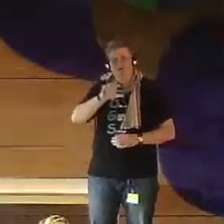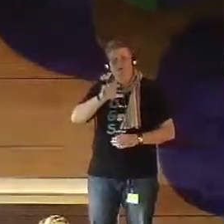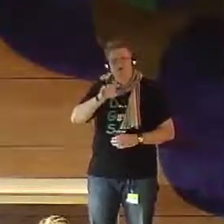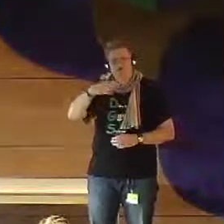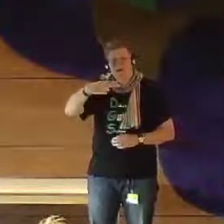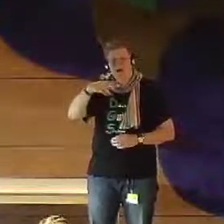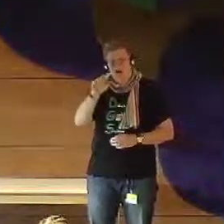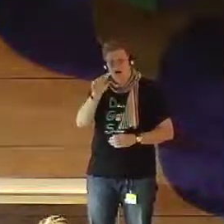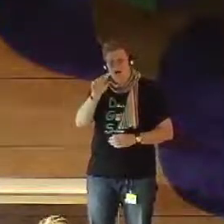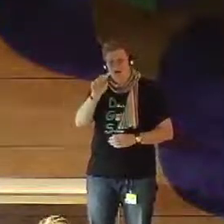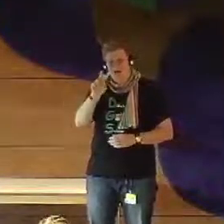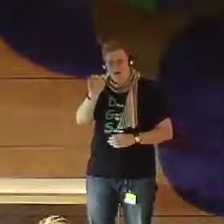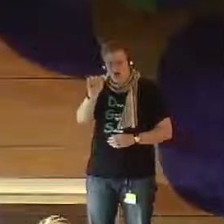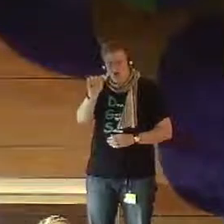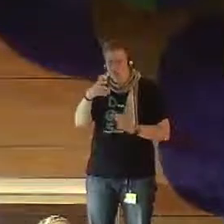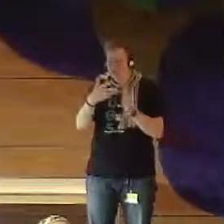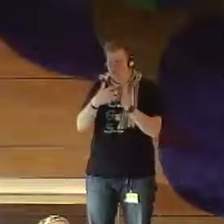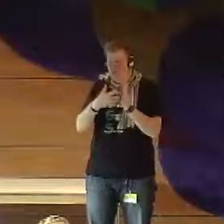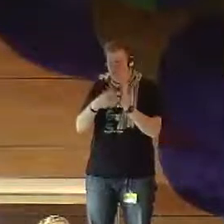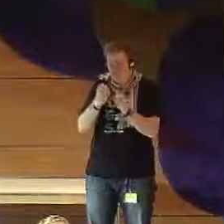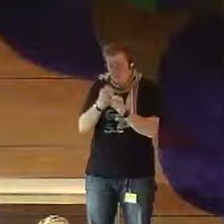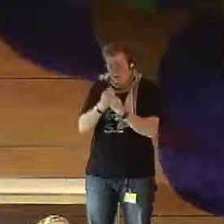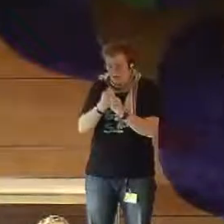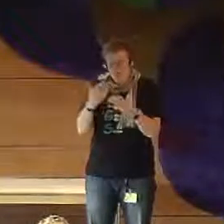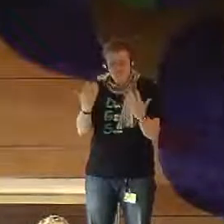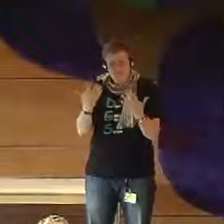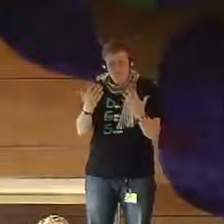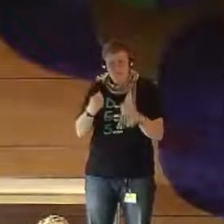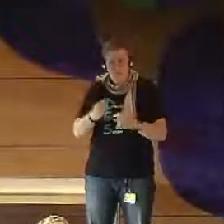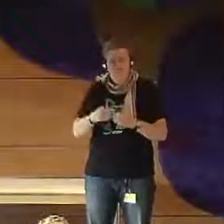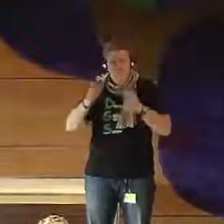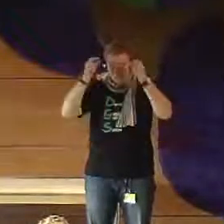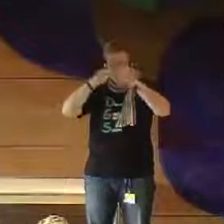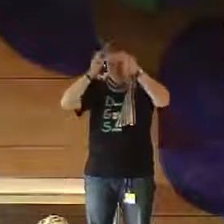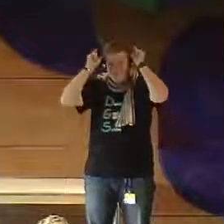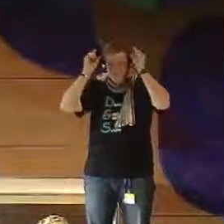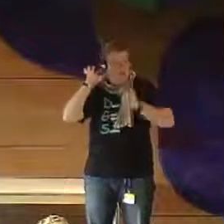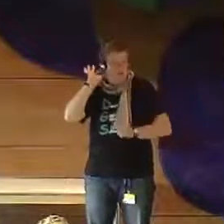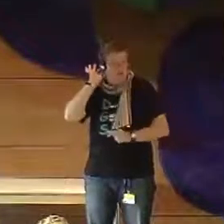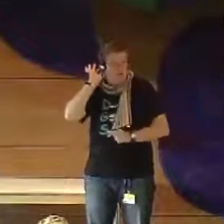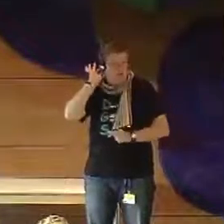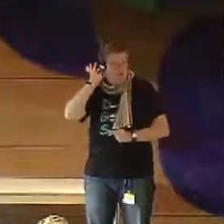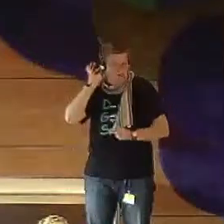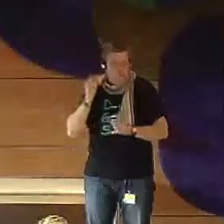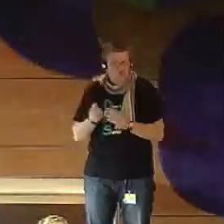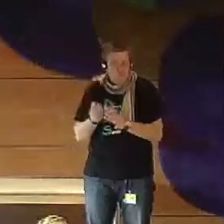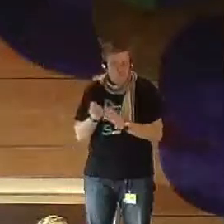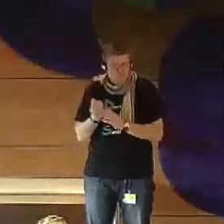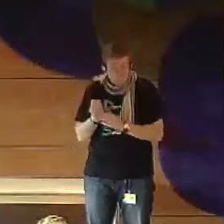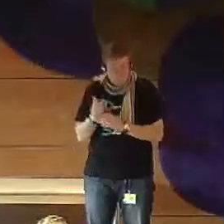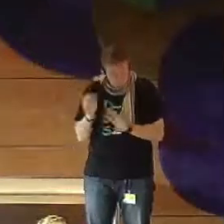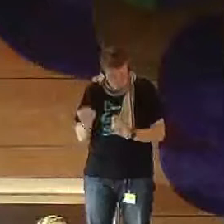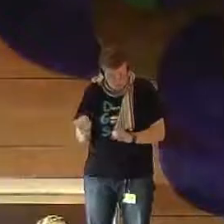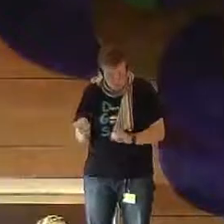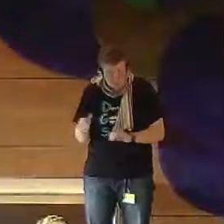is able to produce the puberty hormones, and in addition, for a boy, I would see whether the testicles are able to